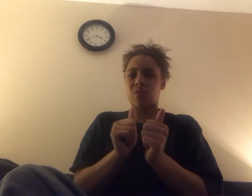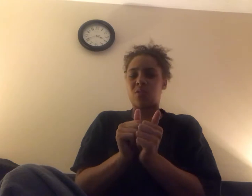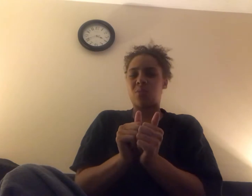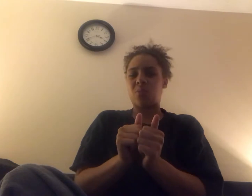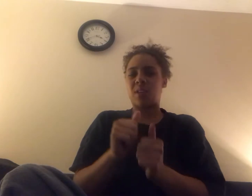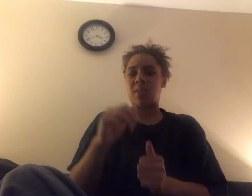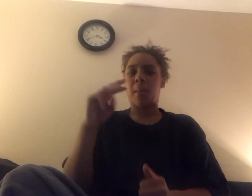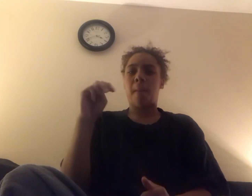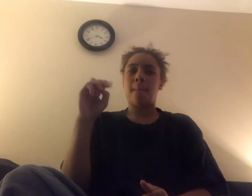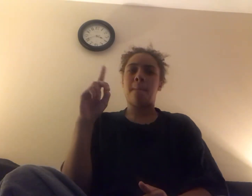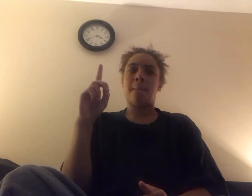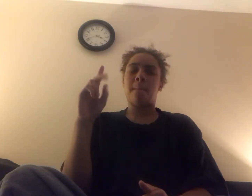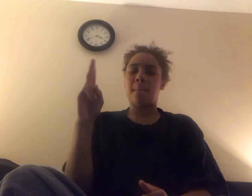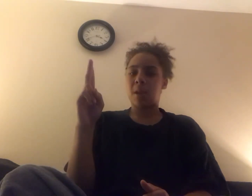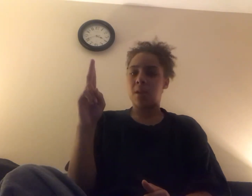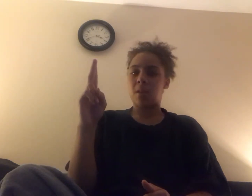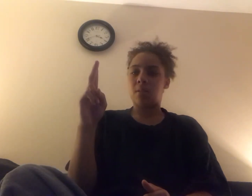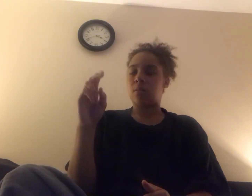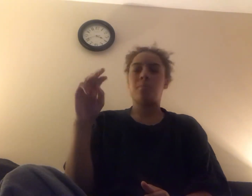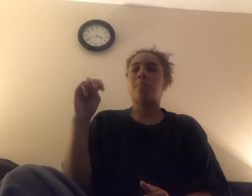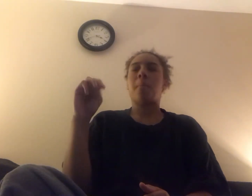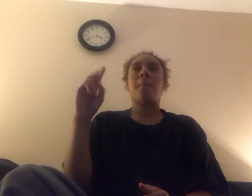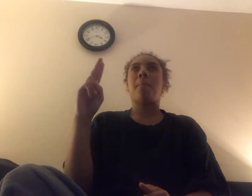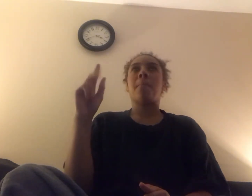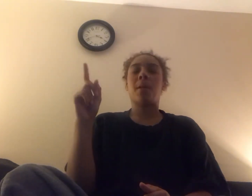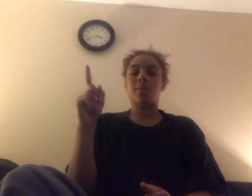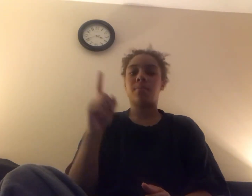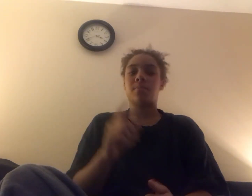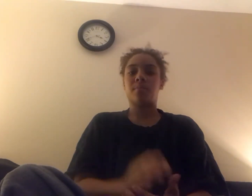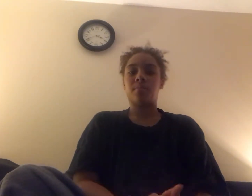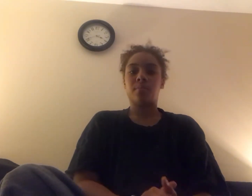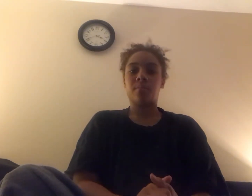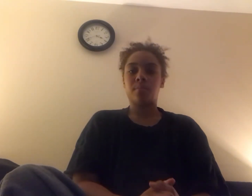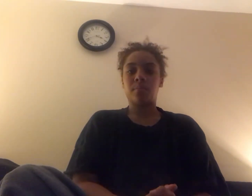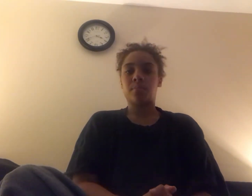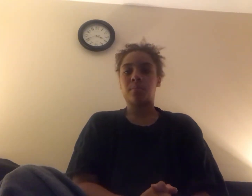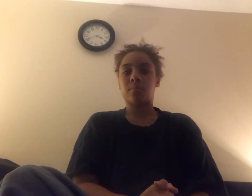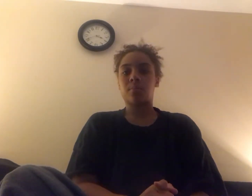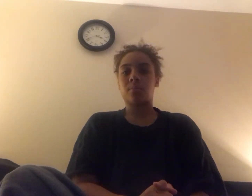Seems the brother and sister see the dog covered with mud and get a brilliant idea.